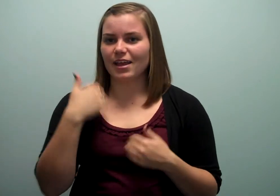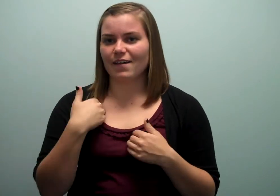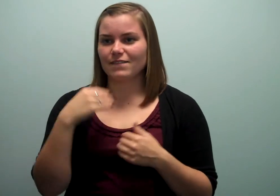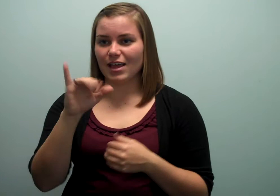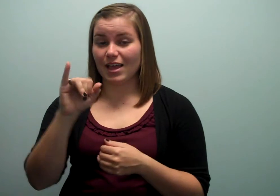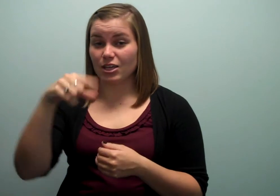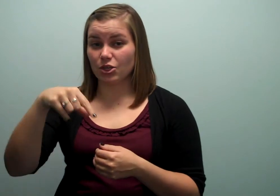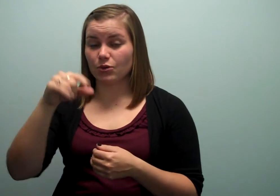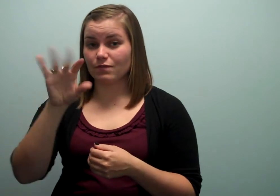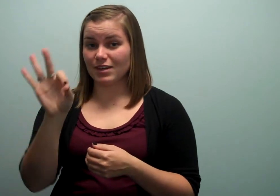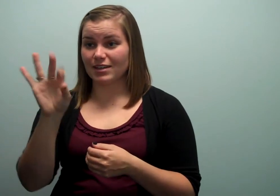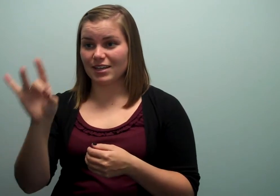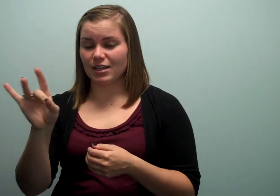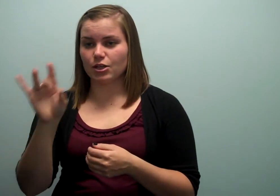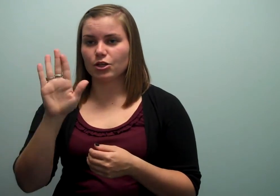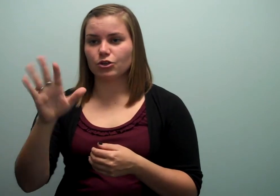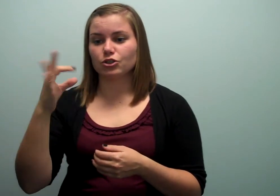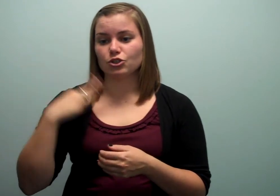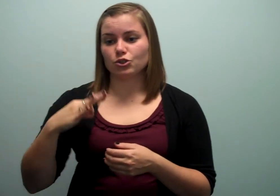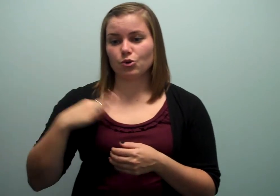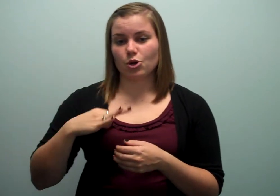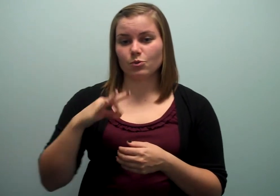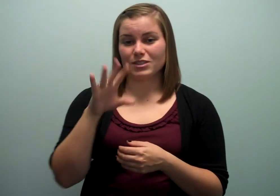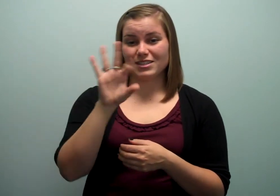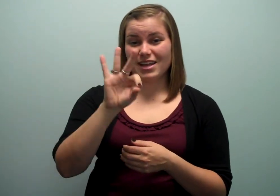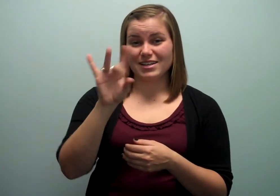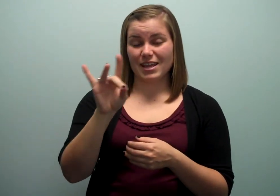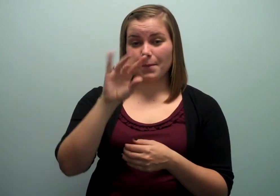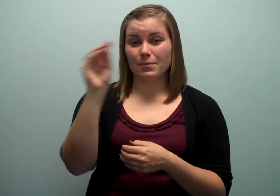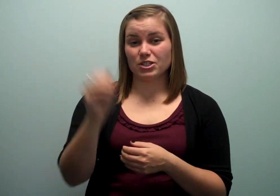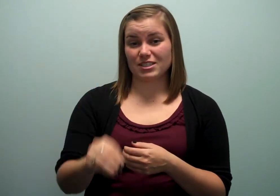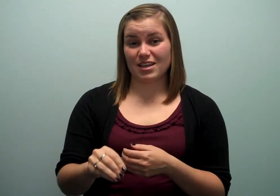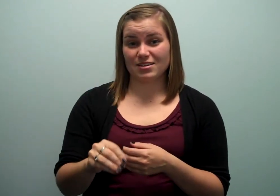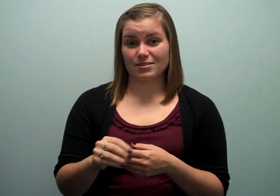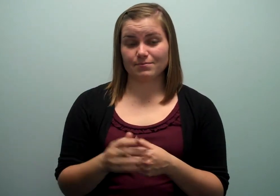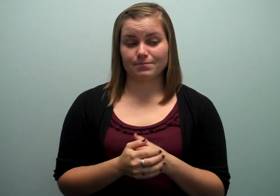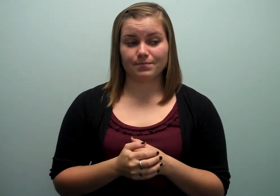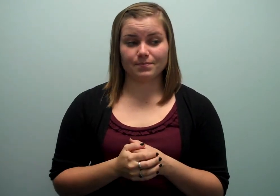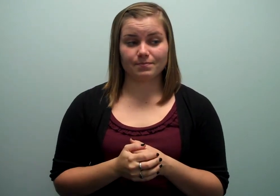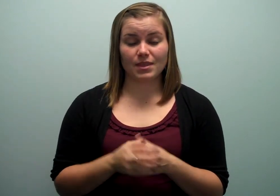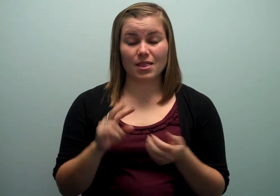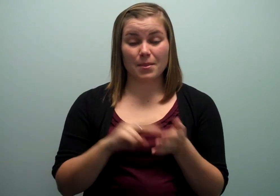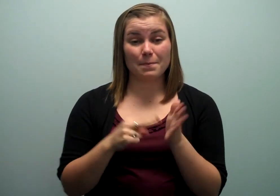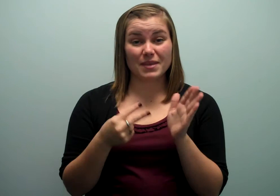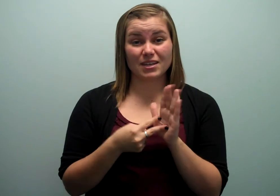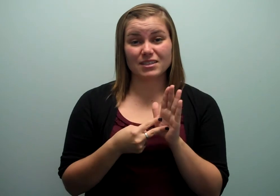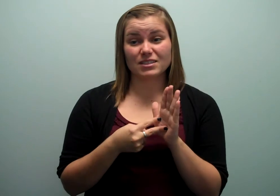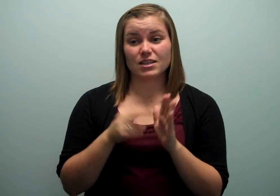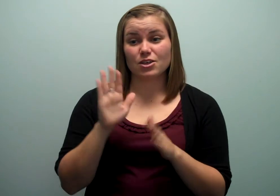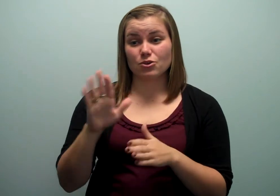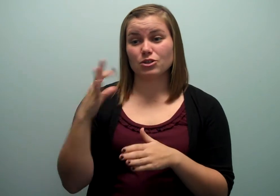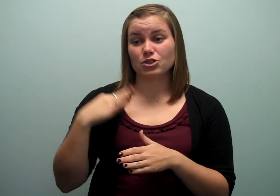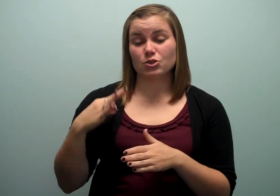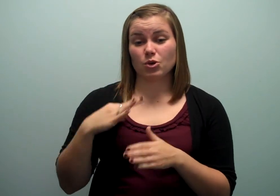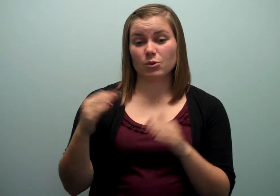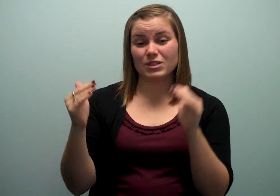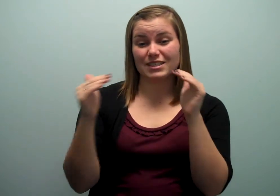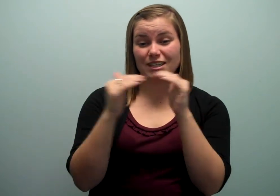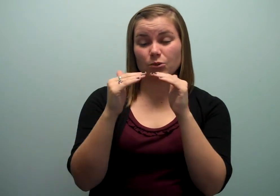98. You scored in the 98th percentile. That means that your score was equal to or better